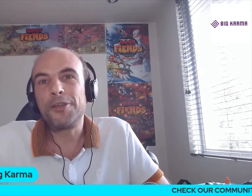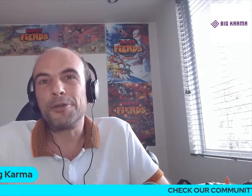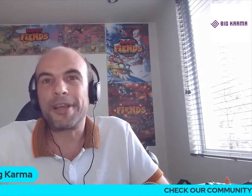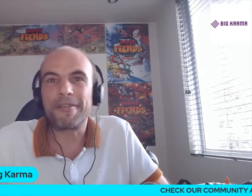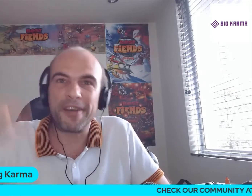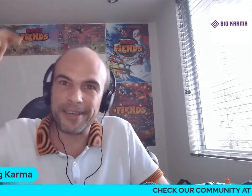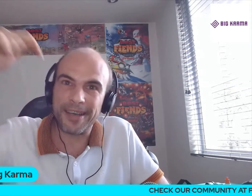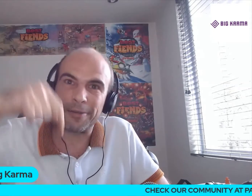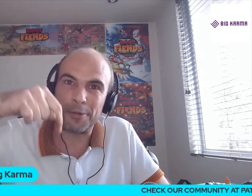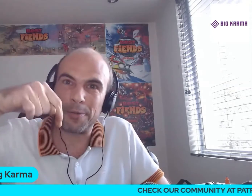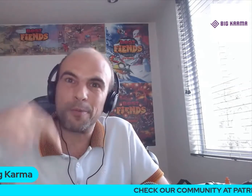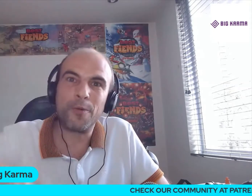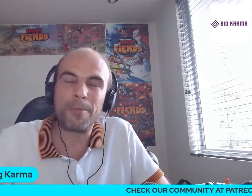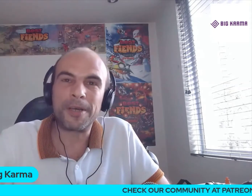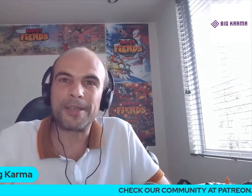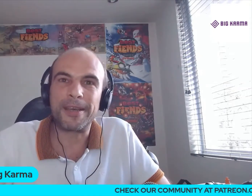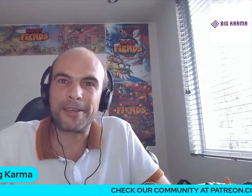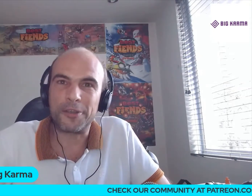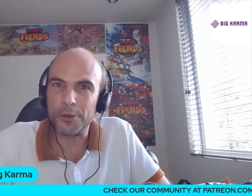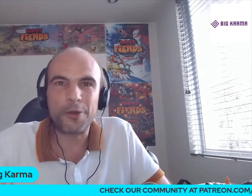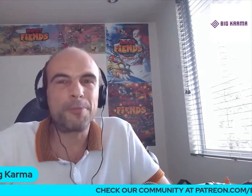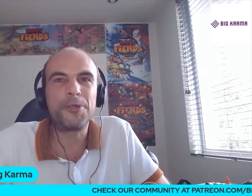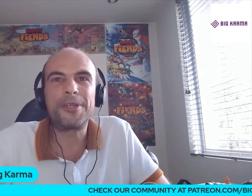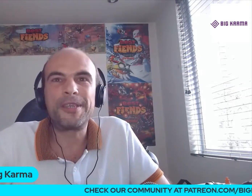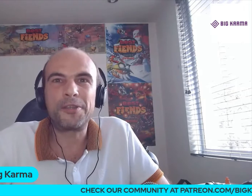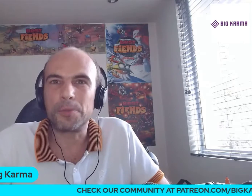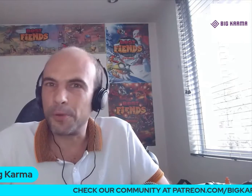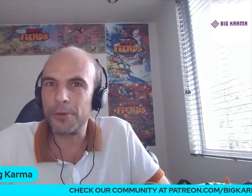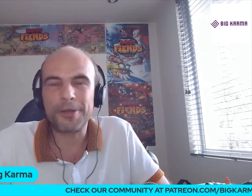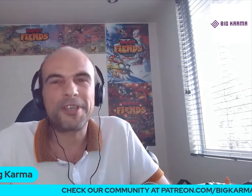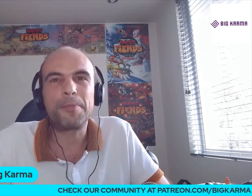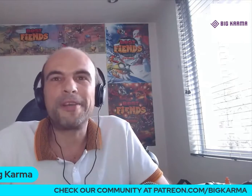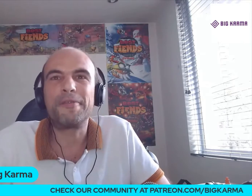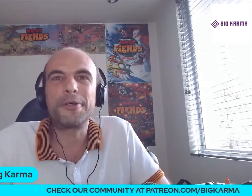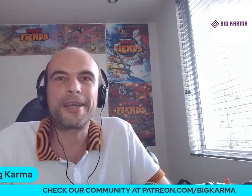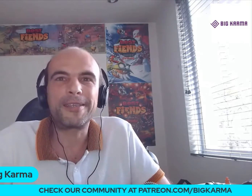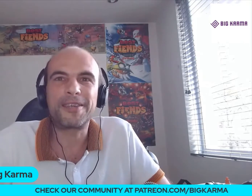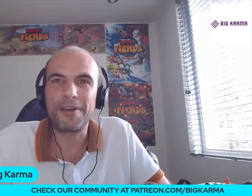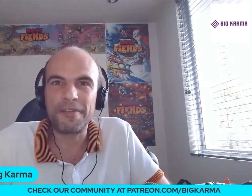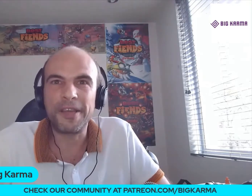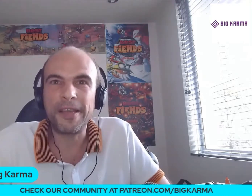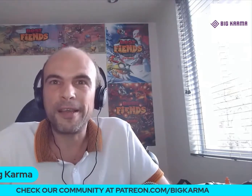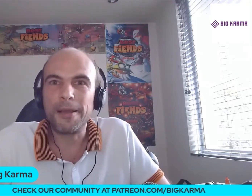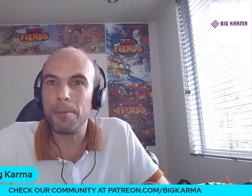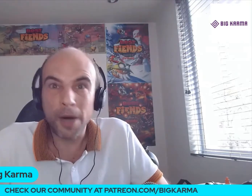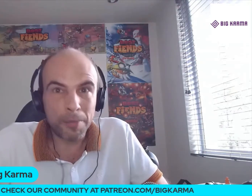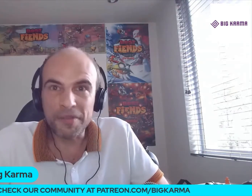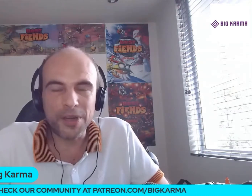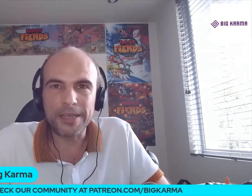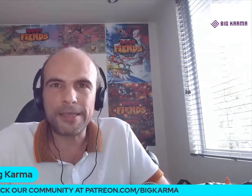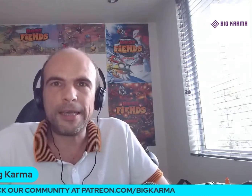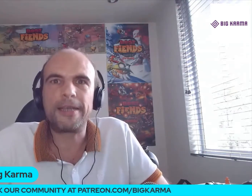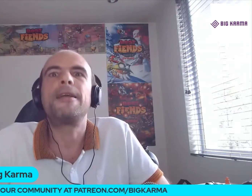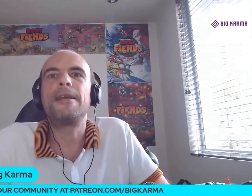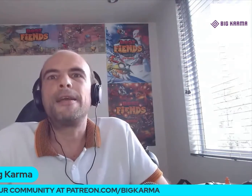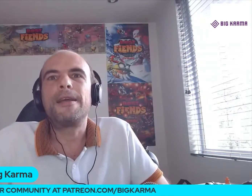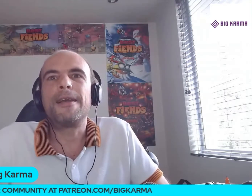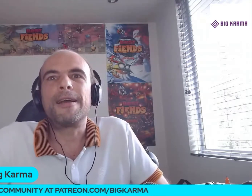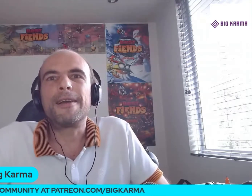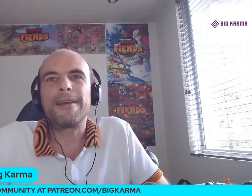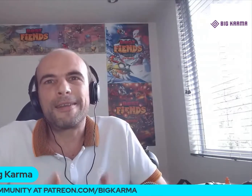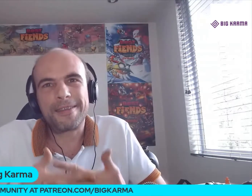And you can find out more about that and join our community, support us, and pay for our next coffee. Mom, if you're